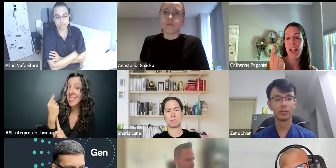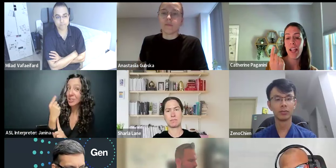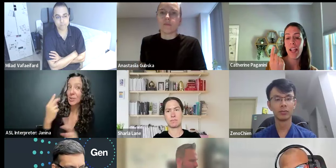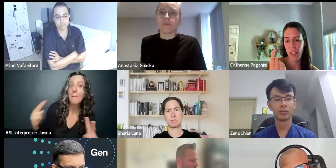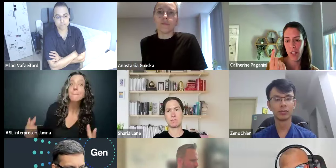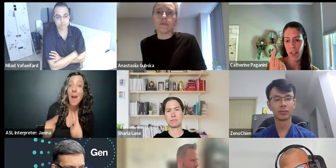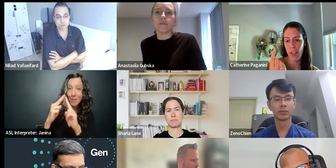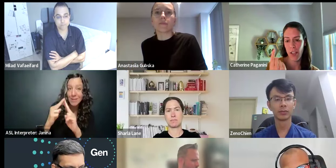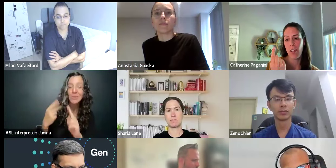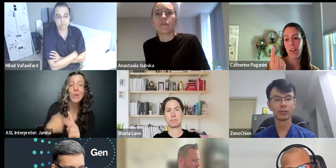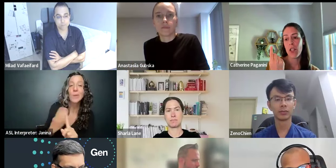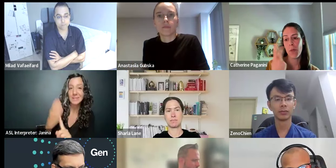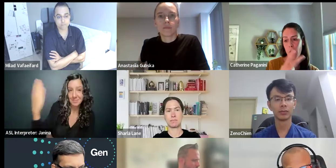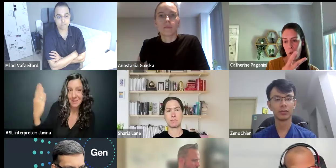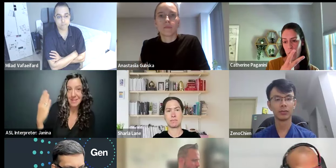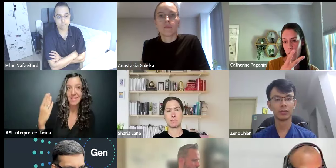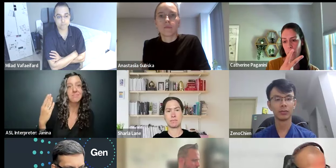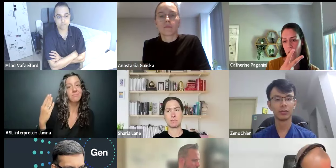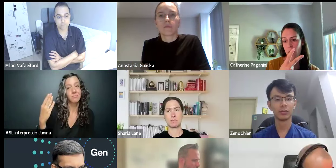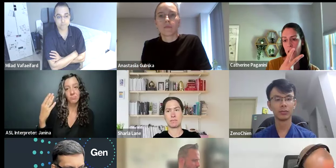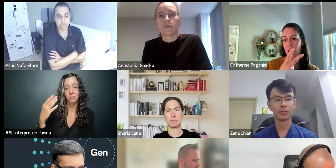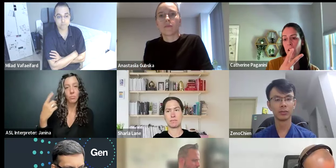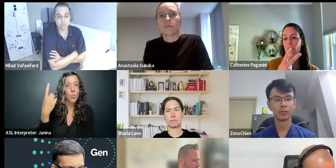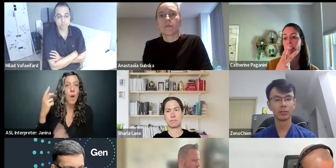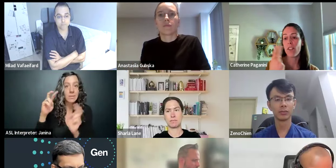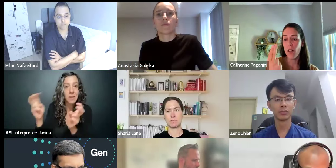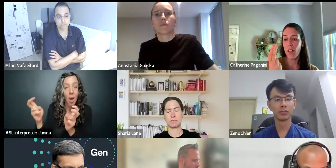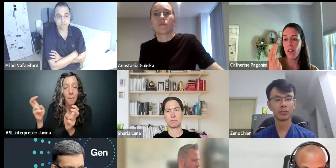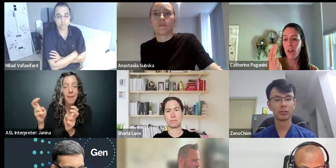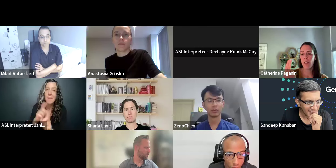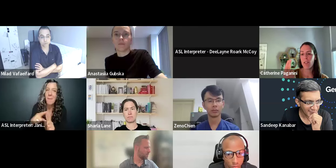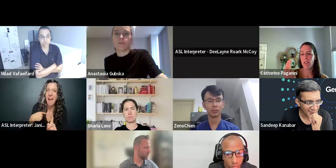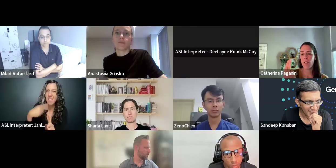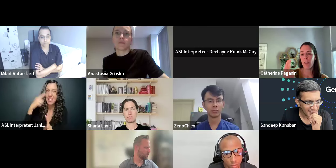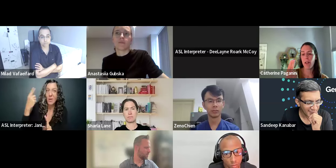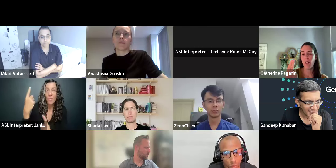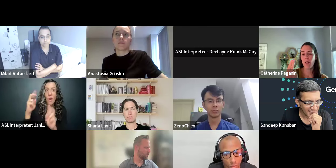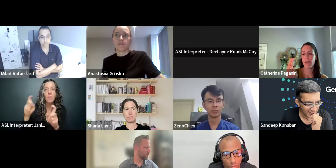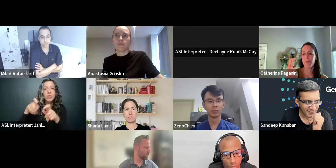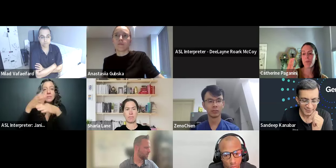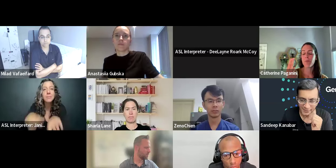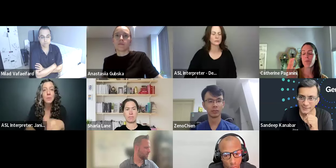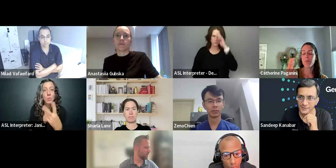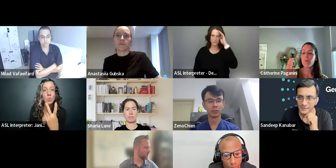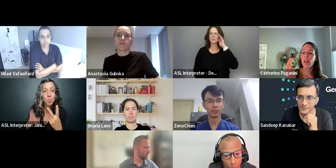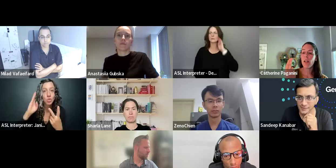one talk, which I actually think should be two. Because it started out with